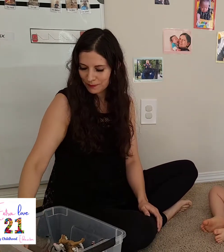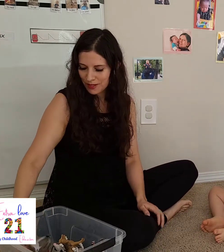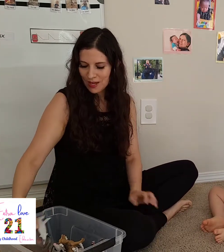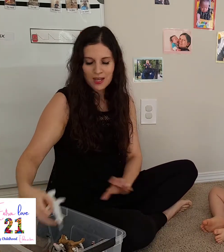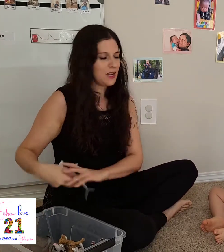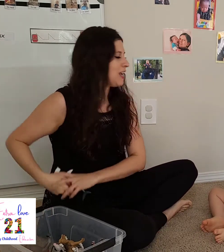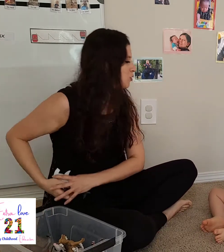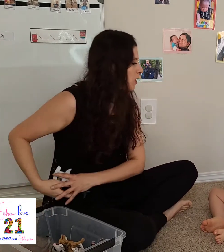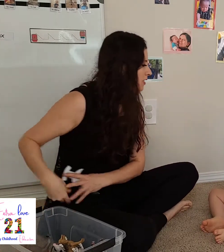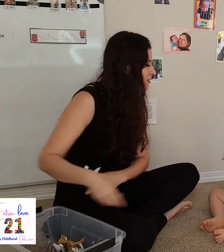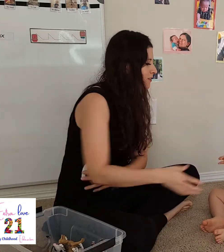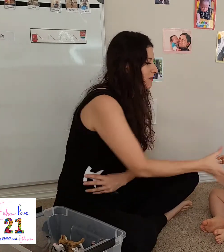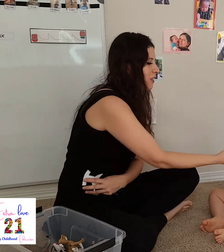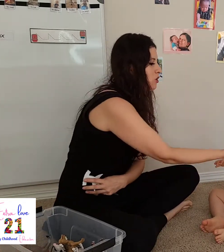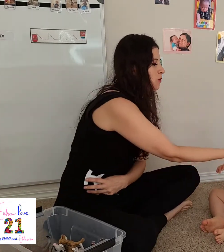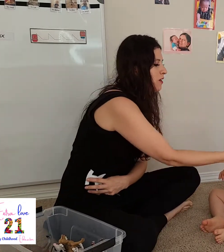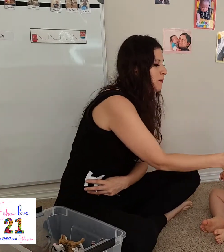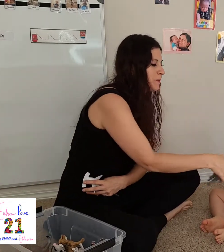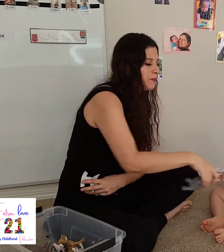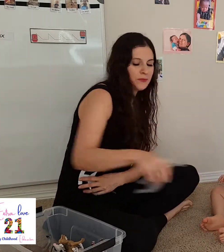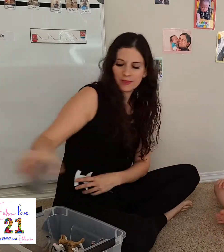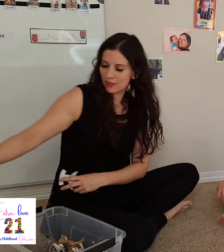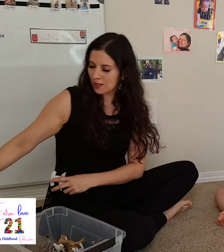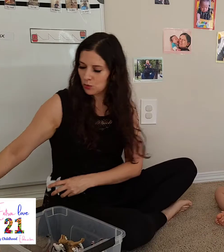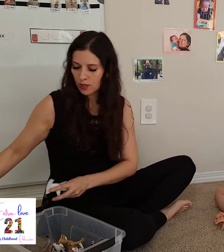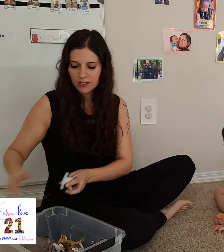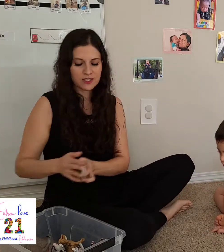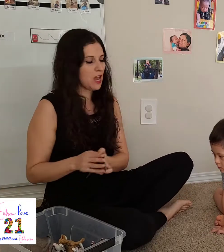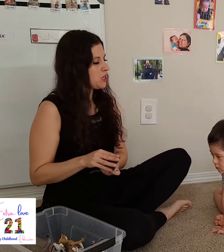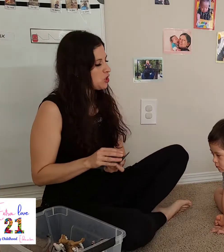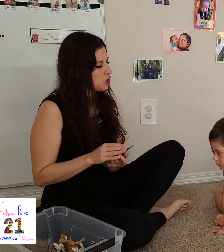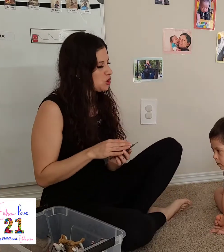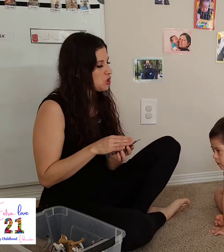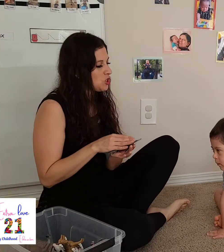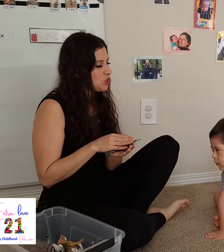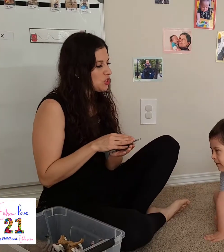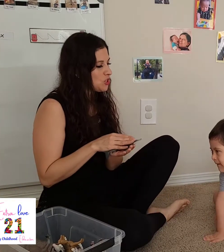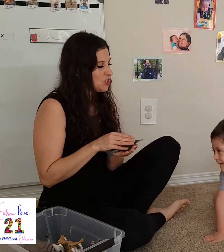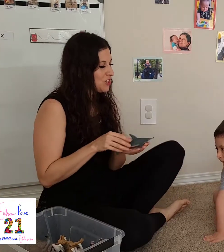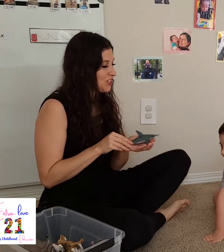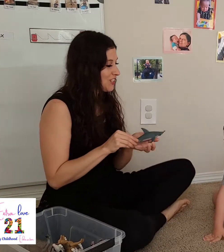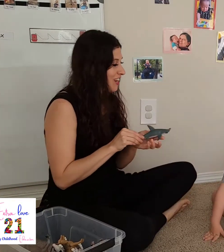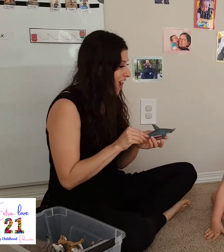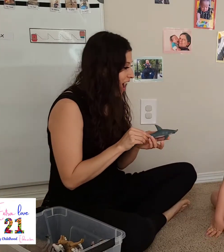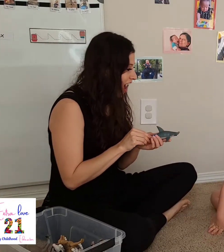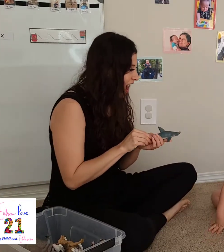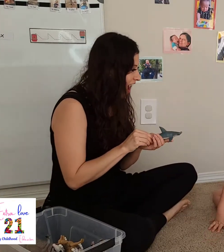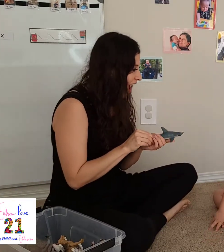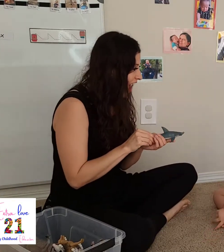Next one. This one is a... Shhh. A bear.